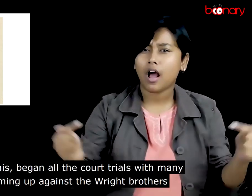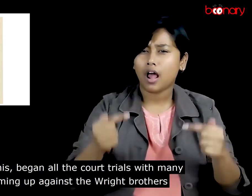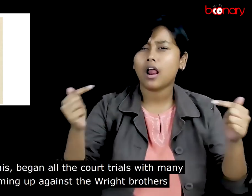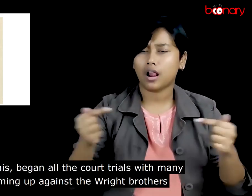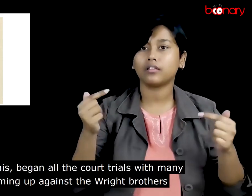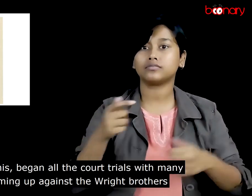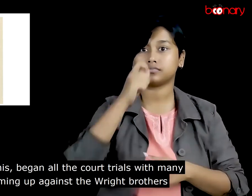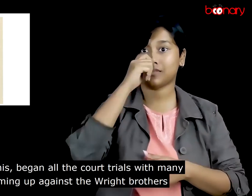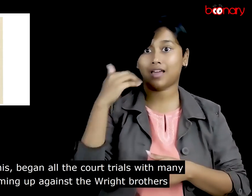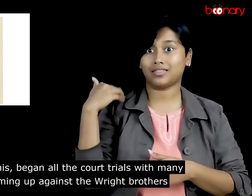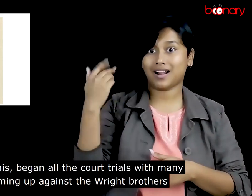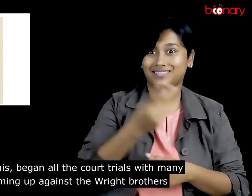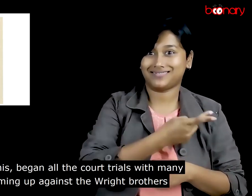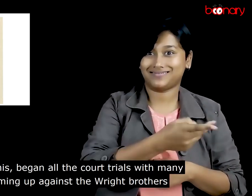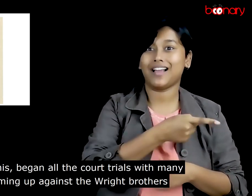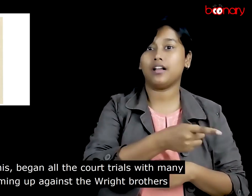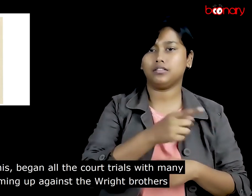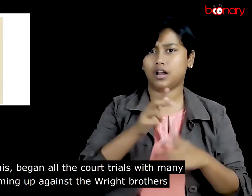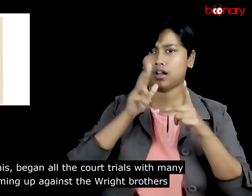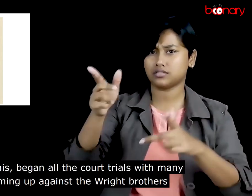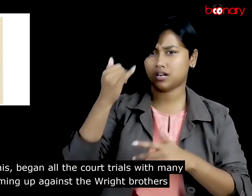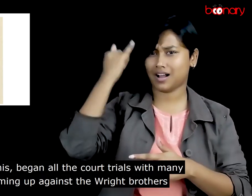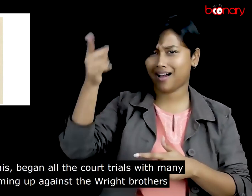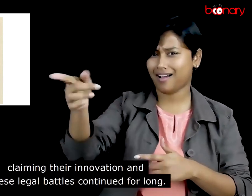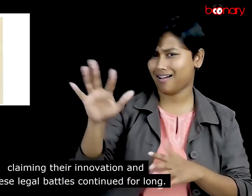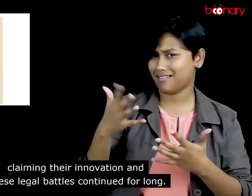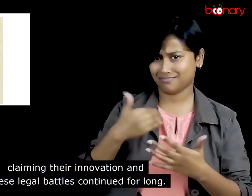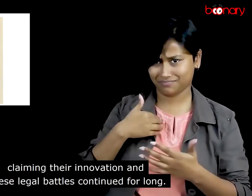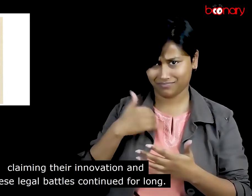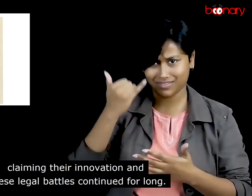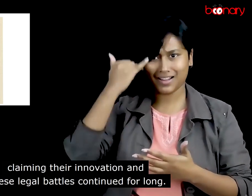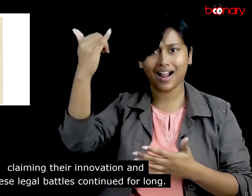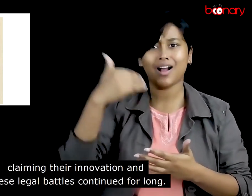many coming up against the Wright brothers, claiming their innovation.